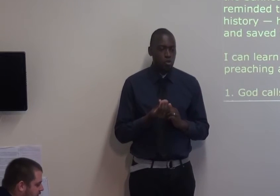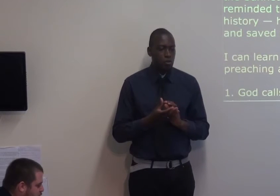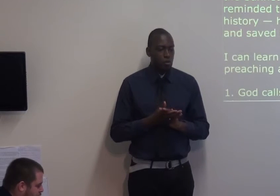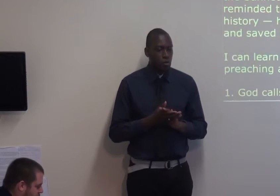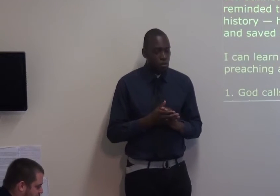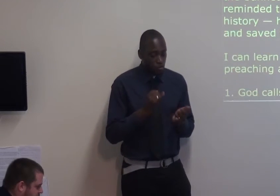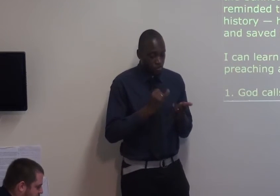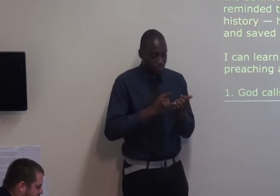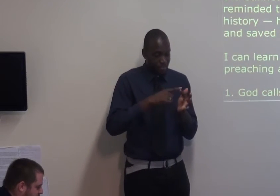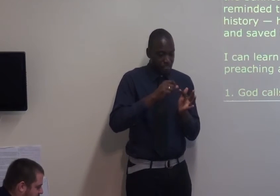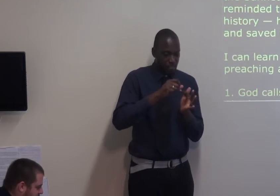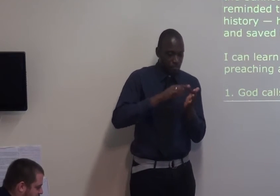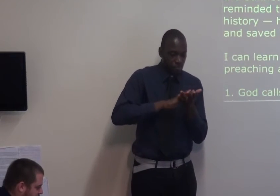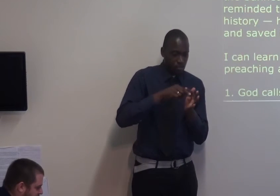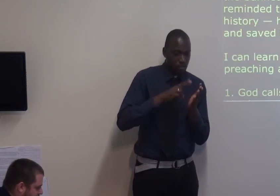Stephen preached to the Sanhedrin Council.